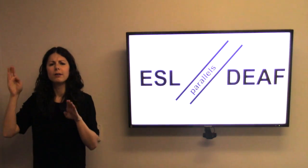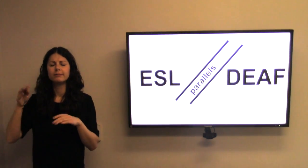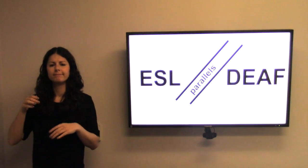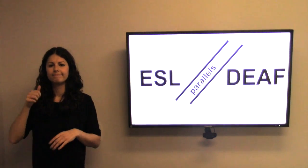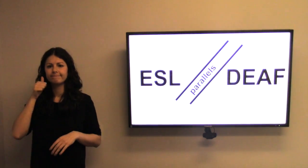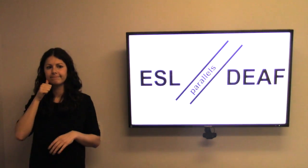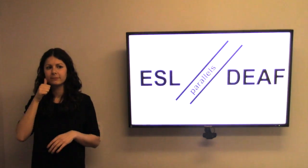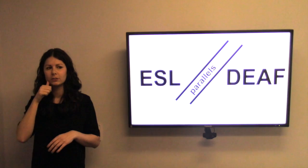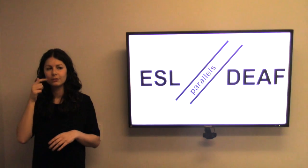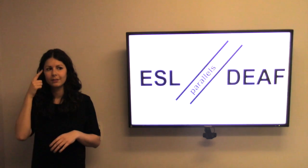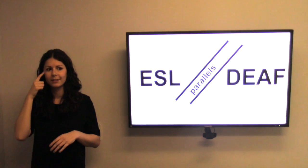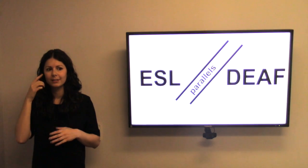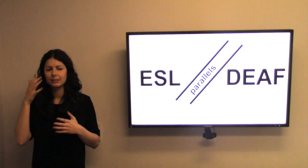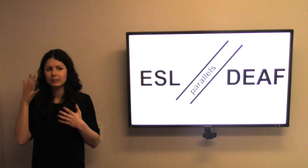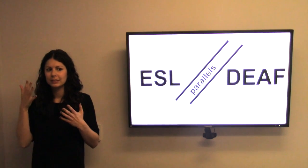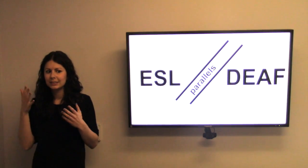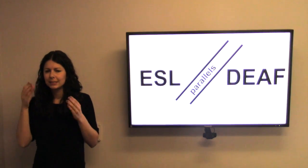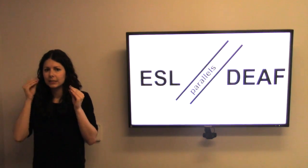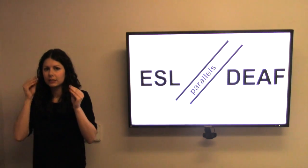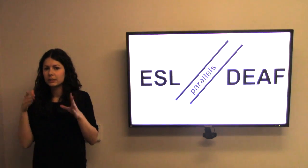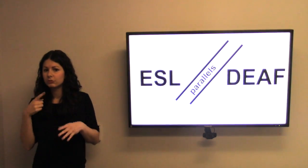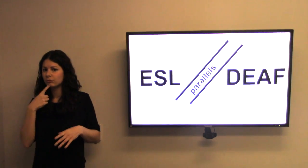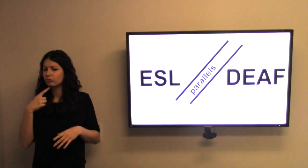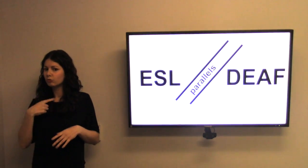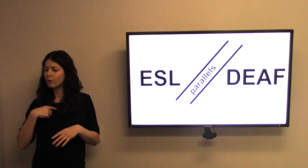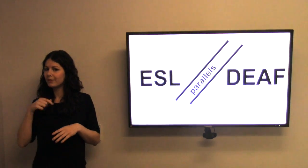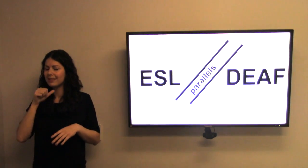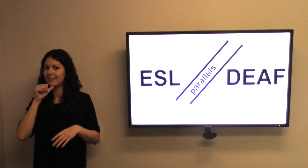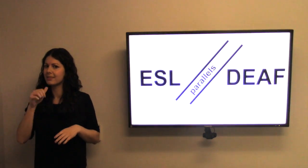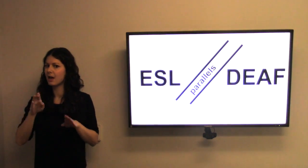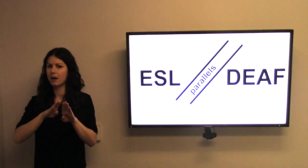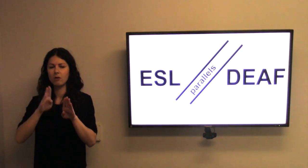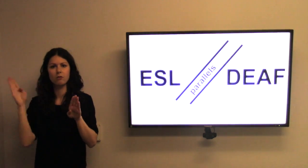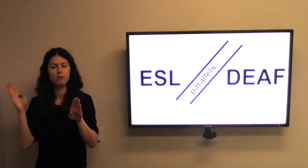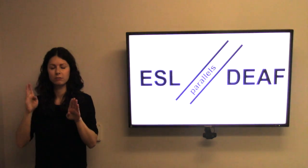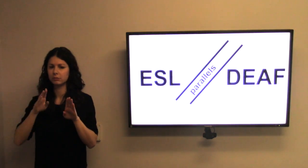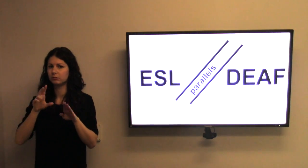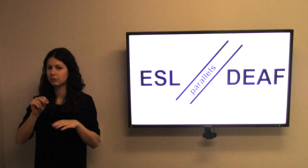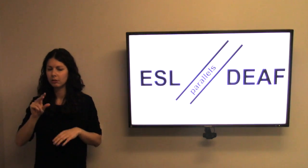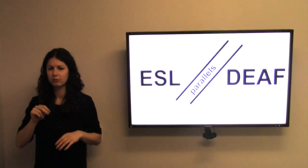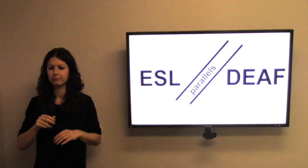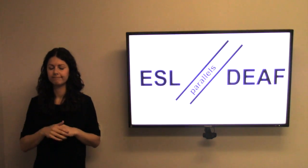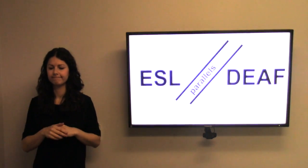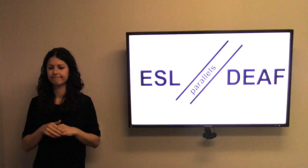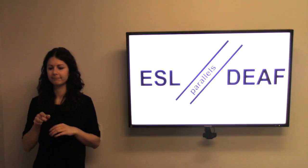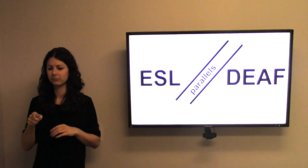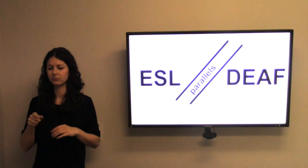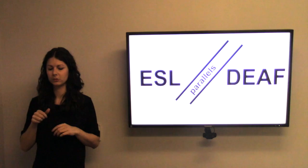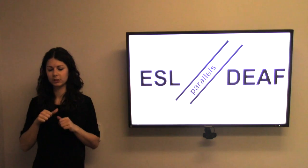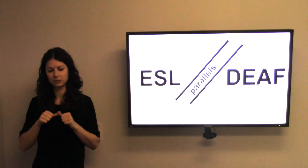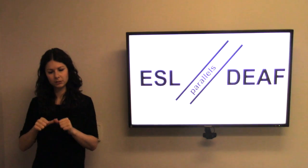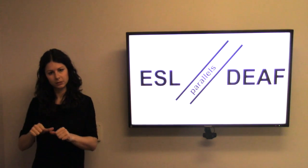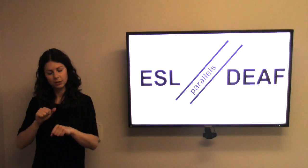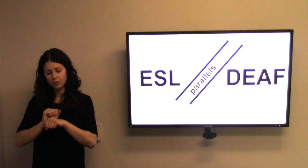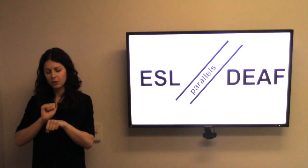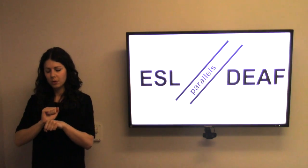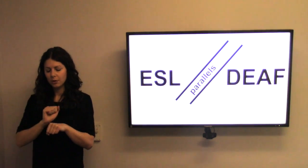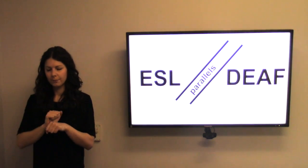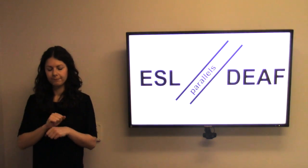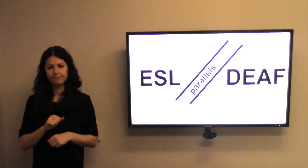door?" The girl remembered, "Oh, my teacher told me I shouldn't open the door for anyone." So she continued to work and ignored the boy's